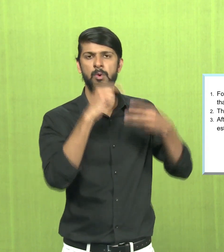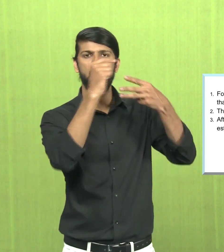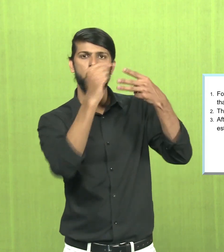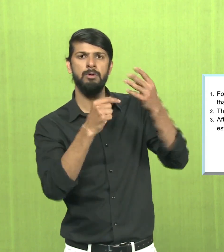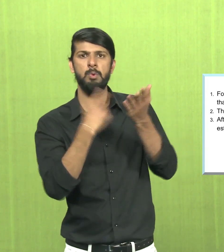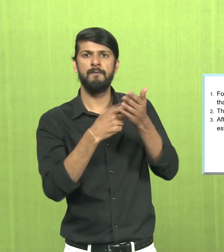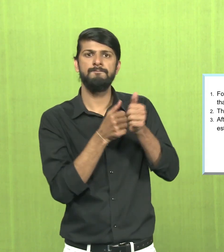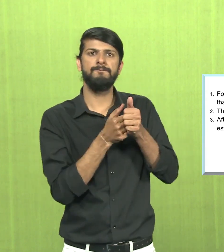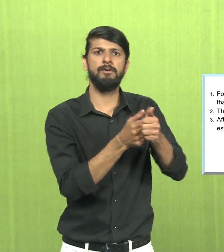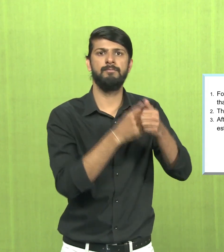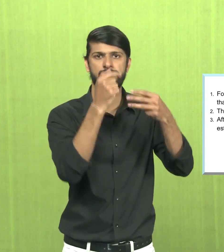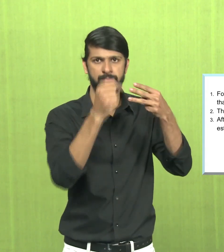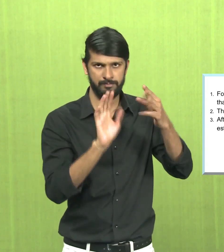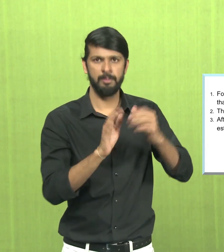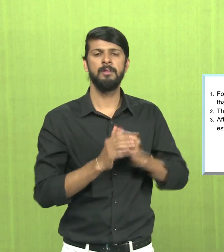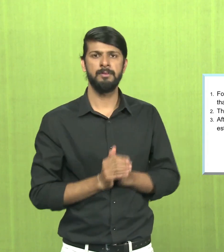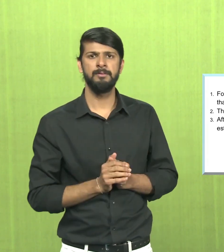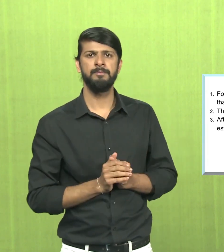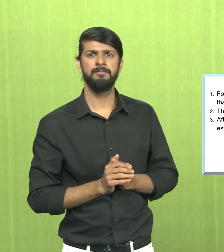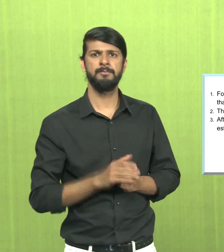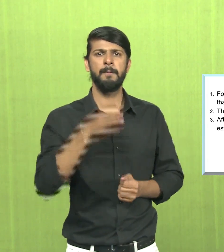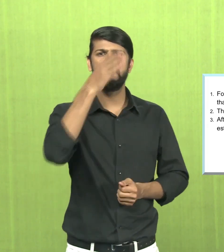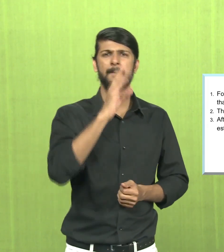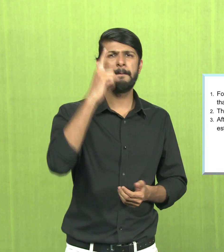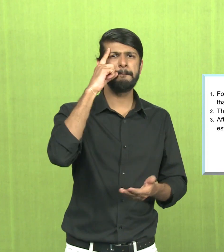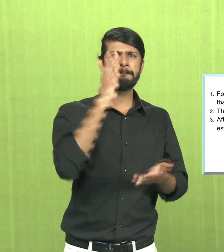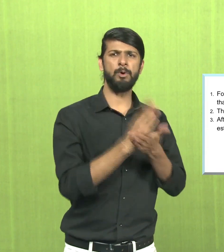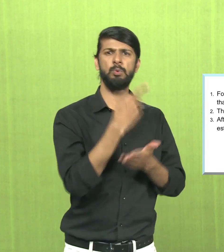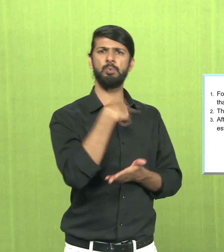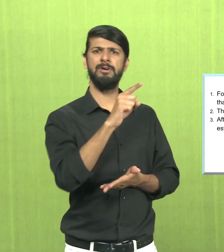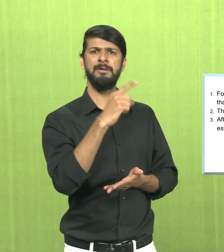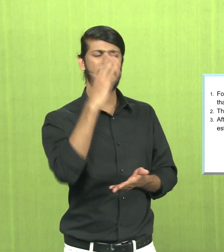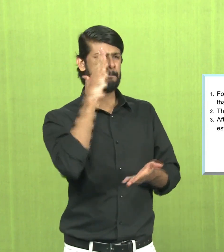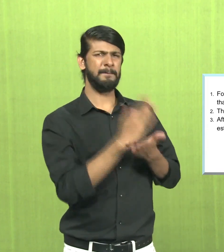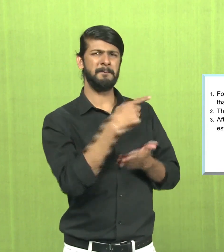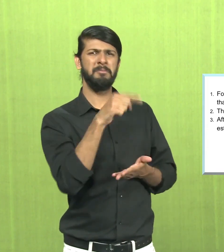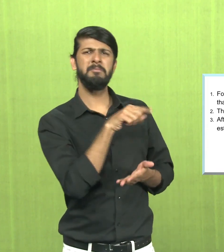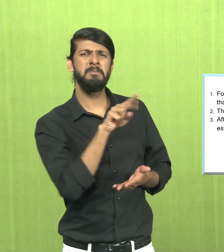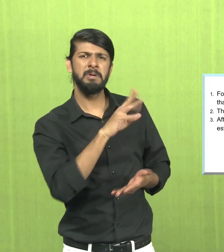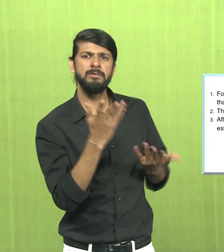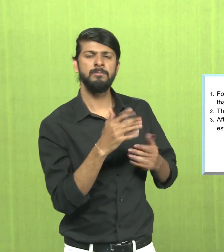The Jainism or the Jains have three guiding principles. First is right belief.